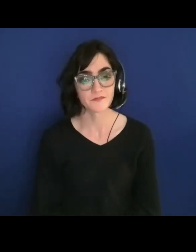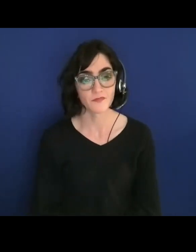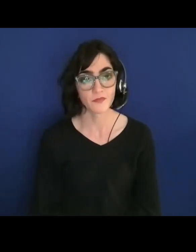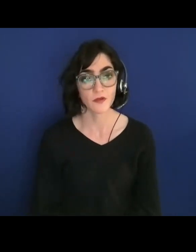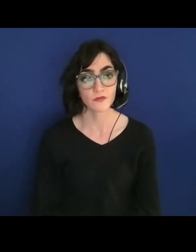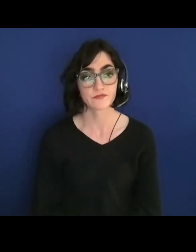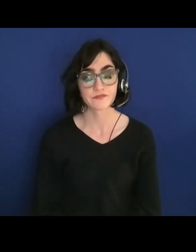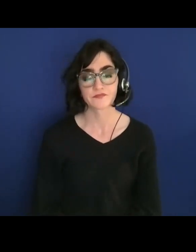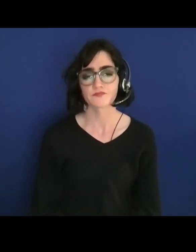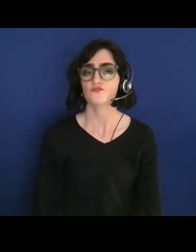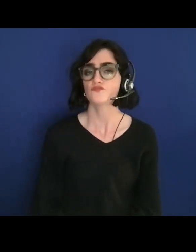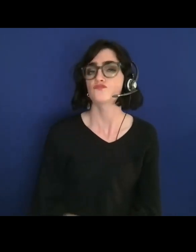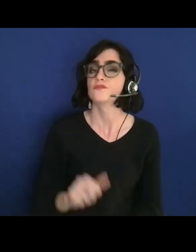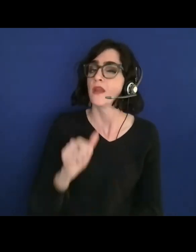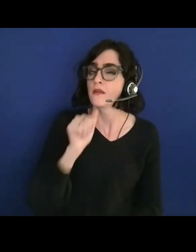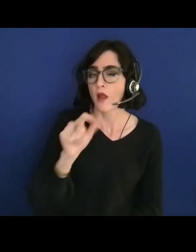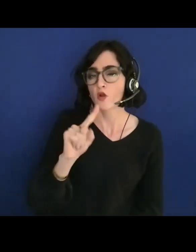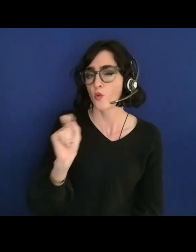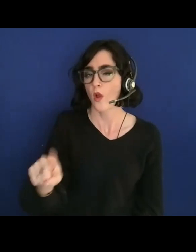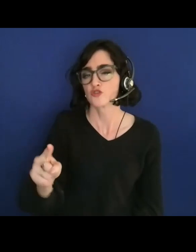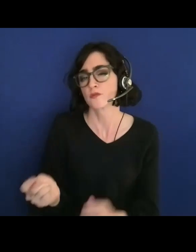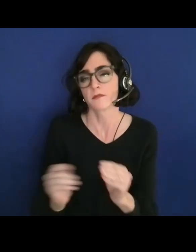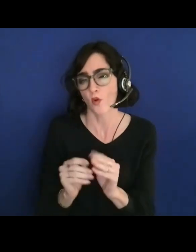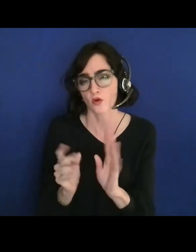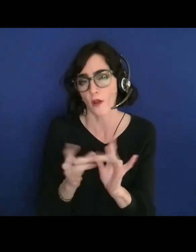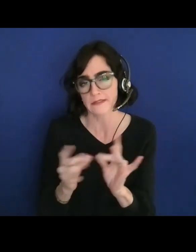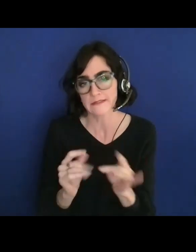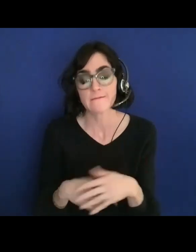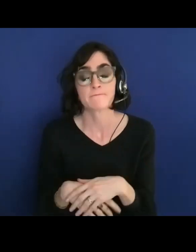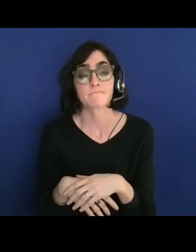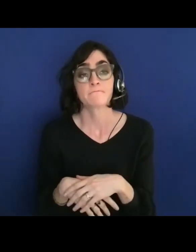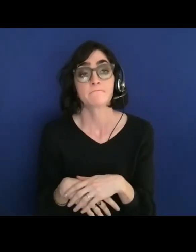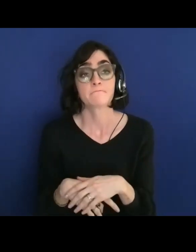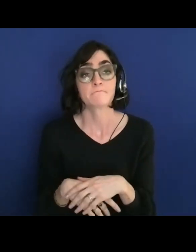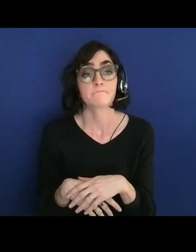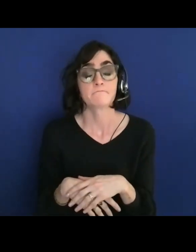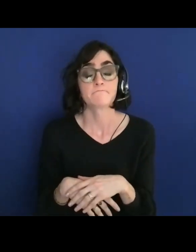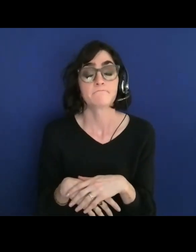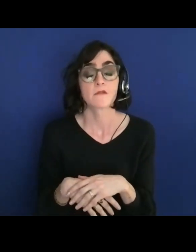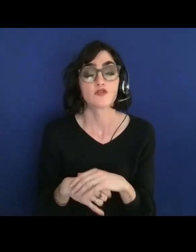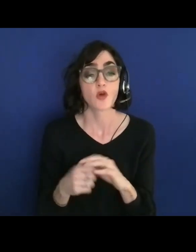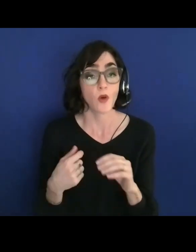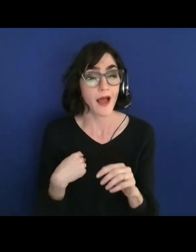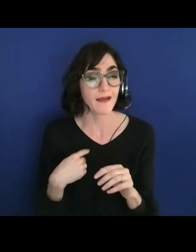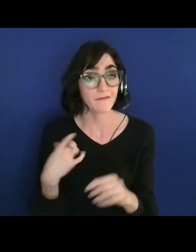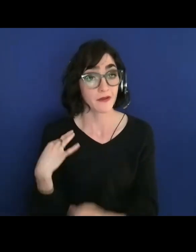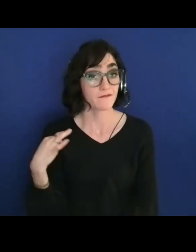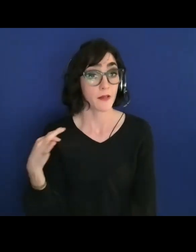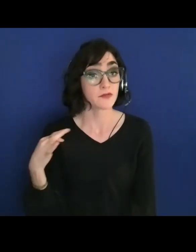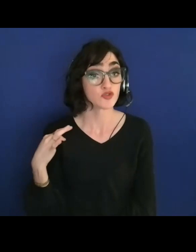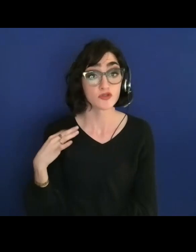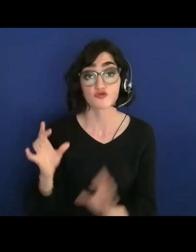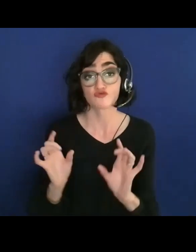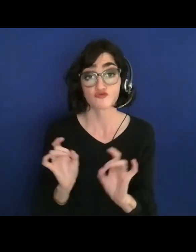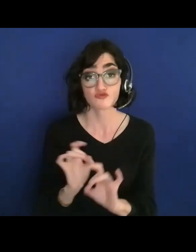Not a question as much as a comment. So I've been doing this crisis, being a volunteer at Crisis Connections,